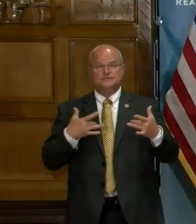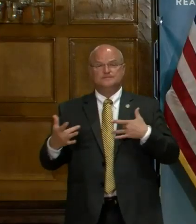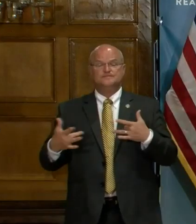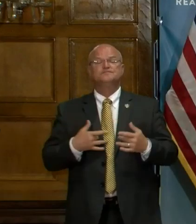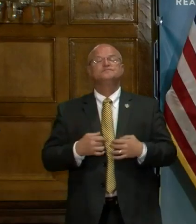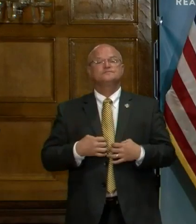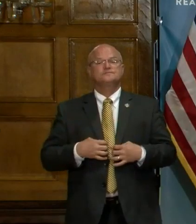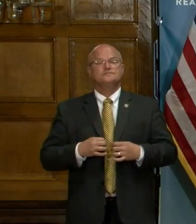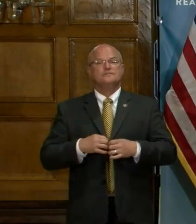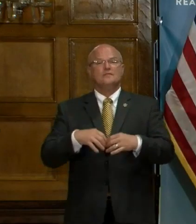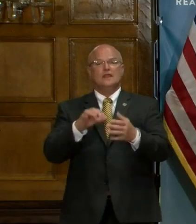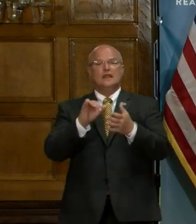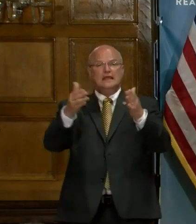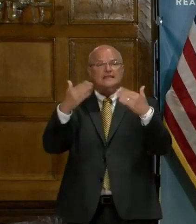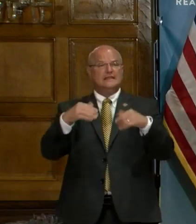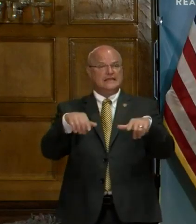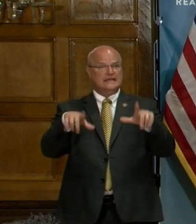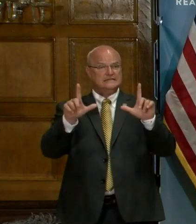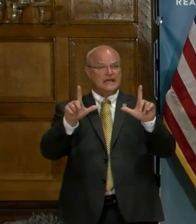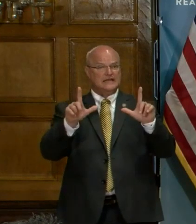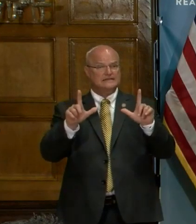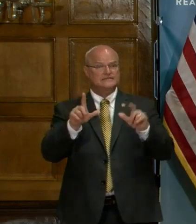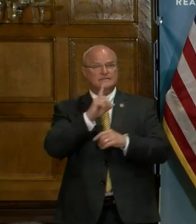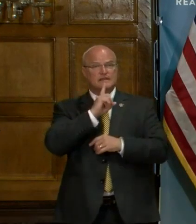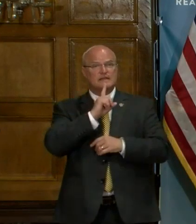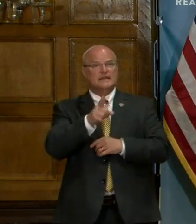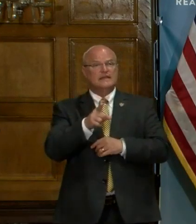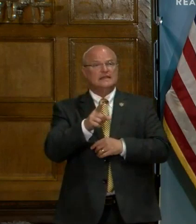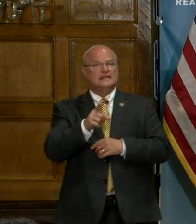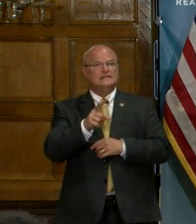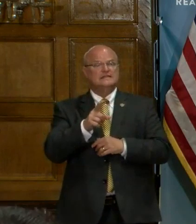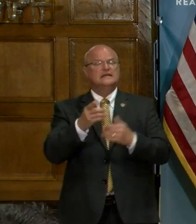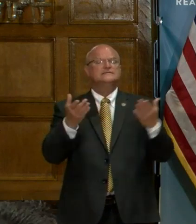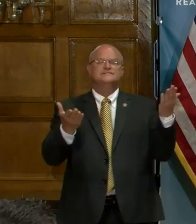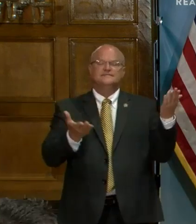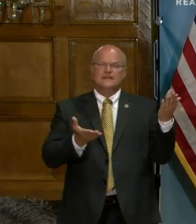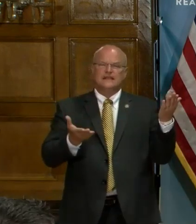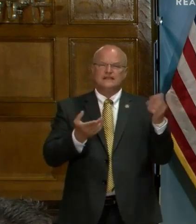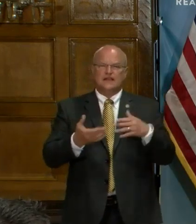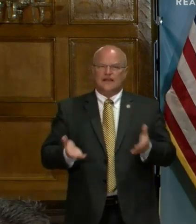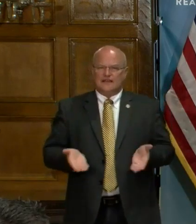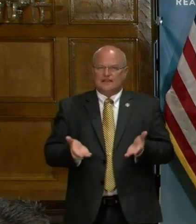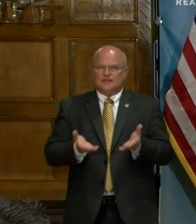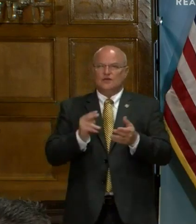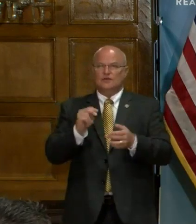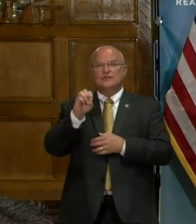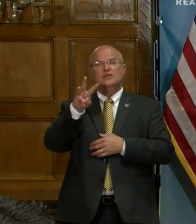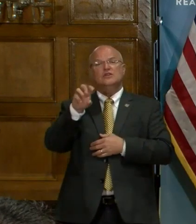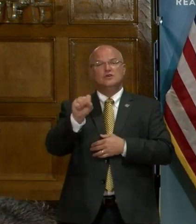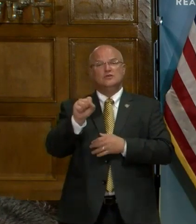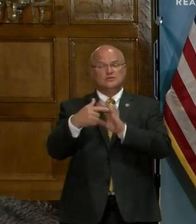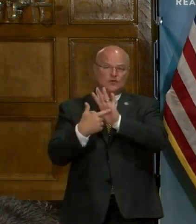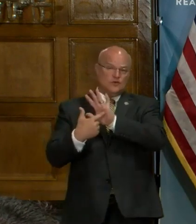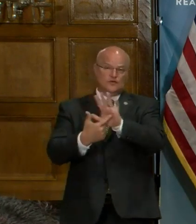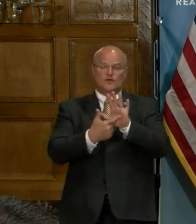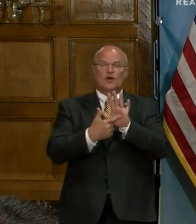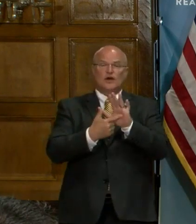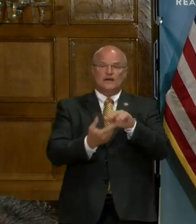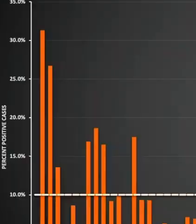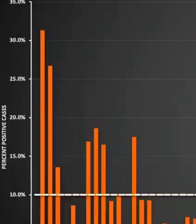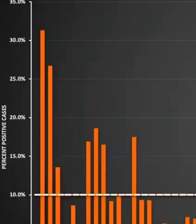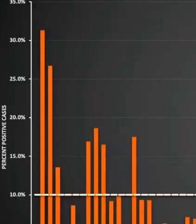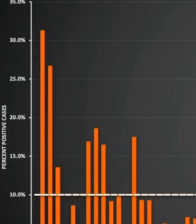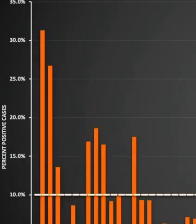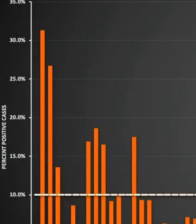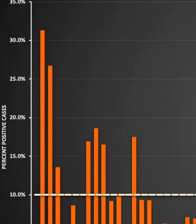us. The next slide is, and here's the encouraging news in it, the reflective of the